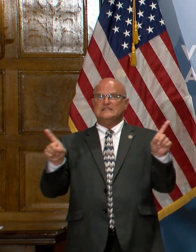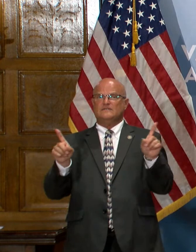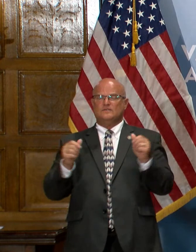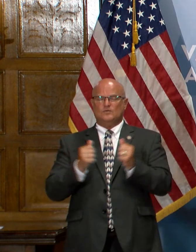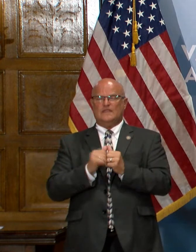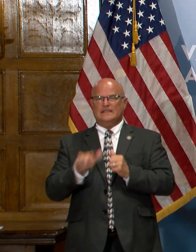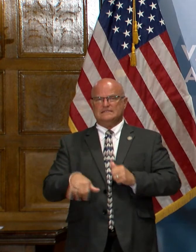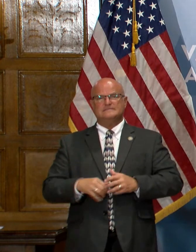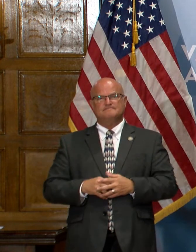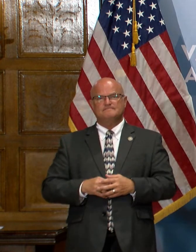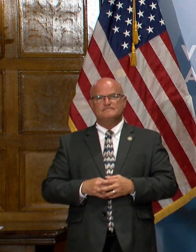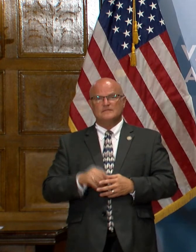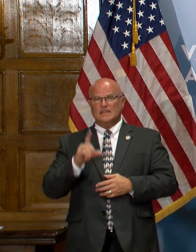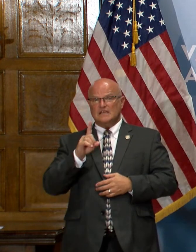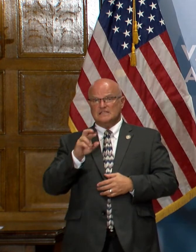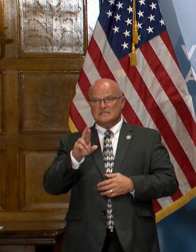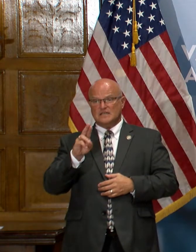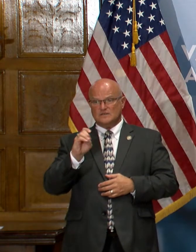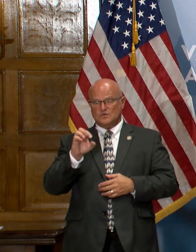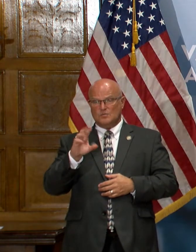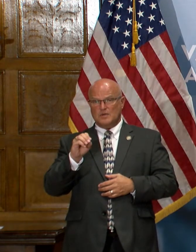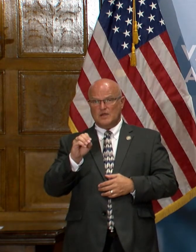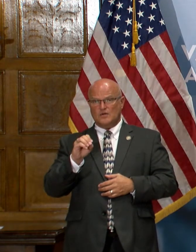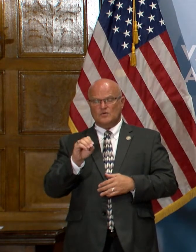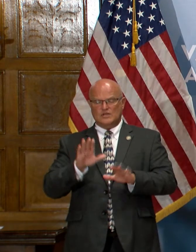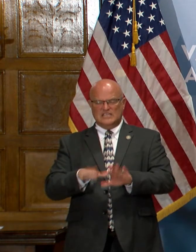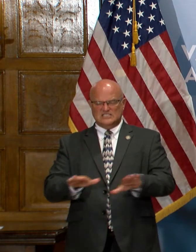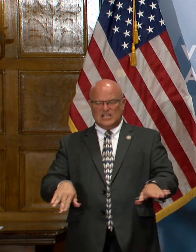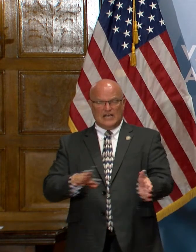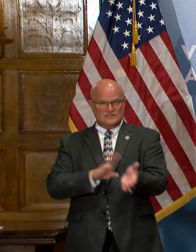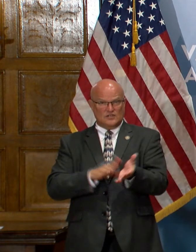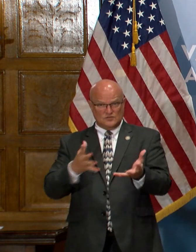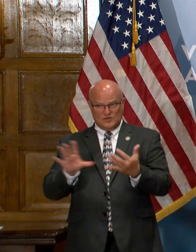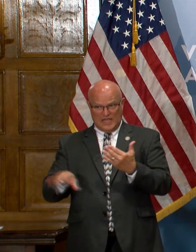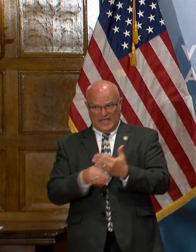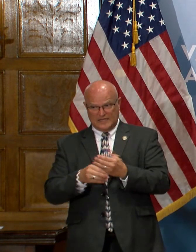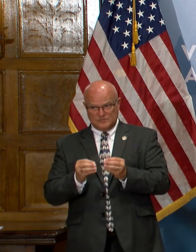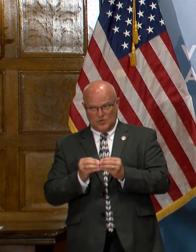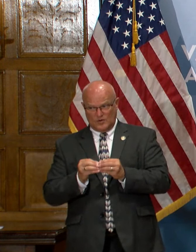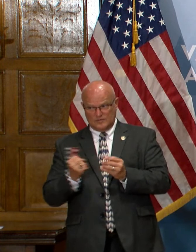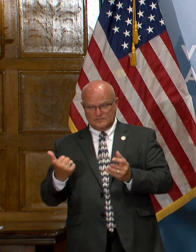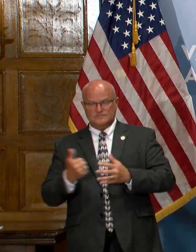with the Delta. Dr. Romero, of course, is a pediatrician. Did you want to add to that?